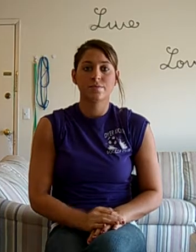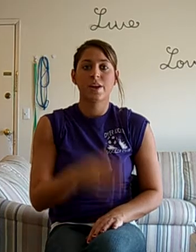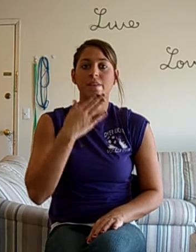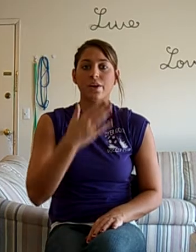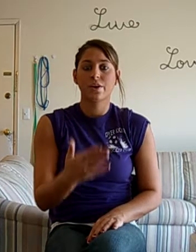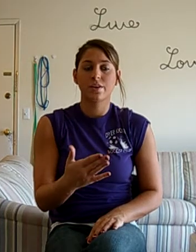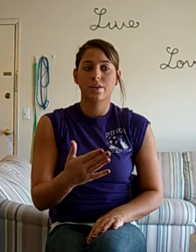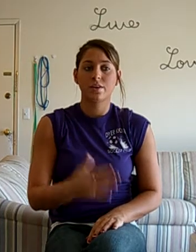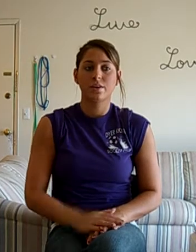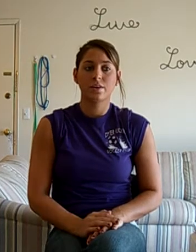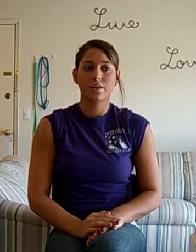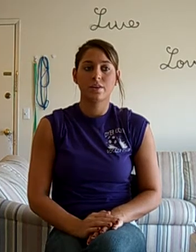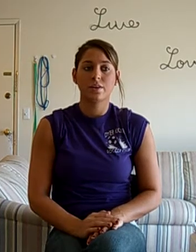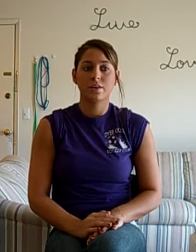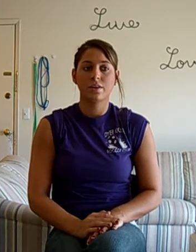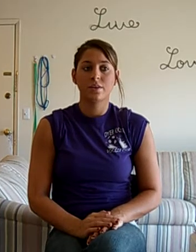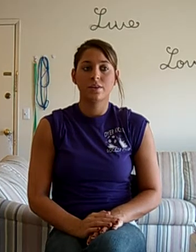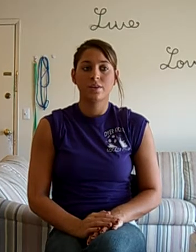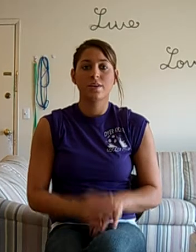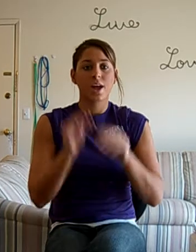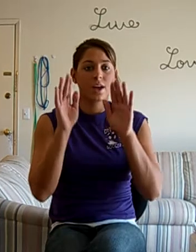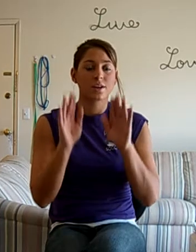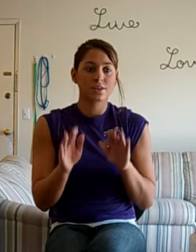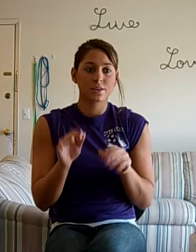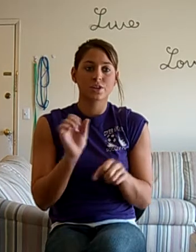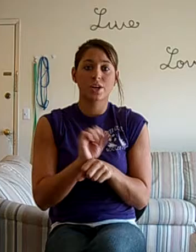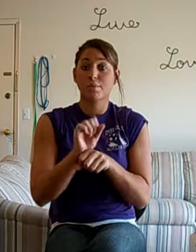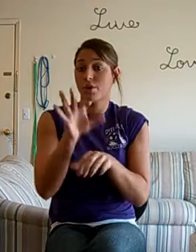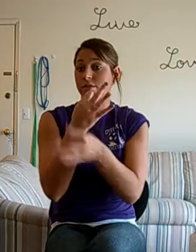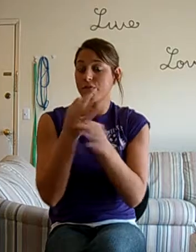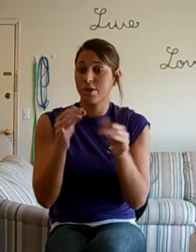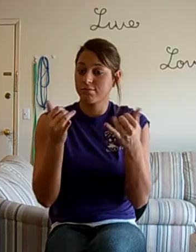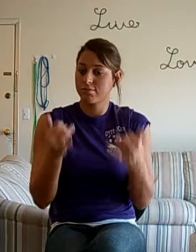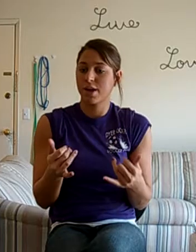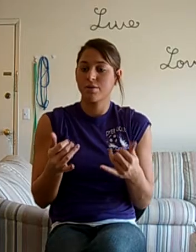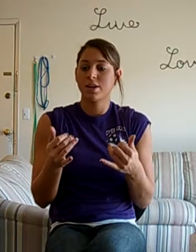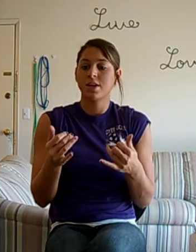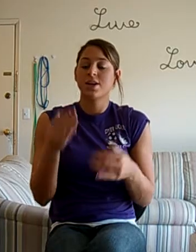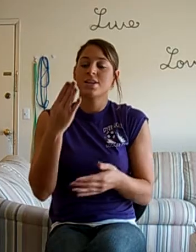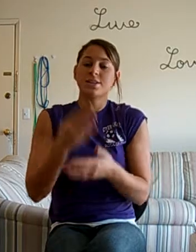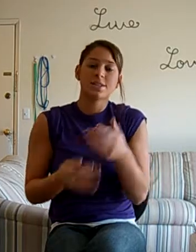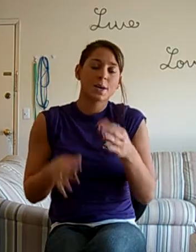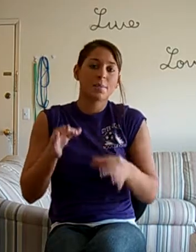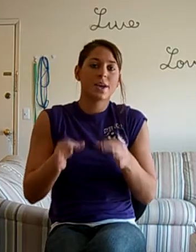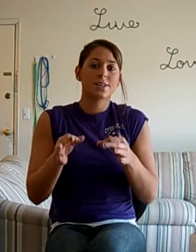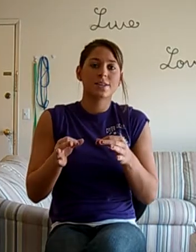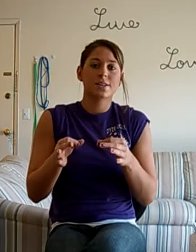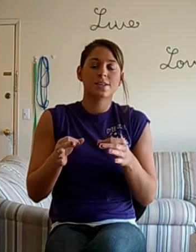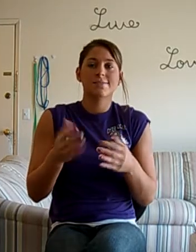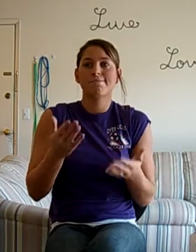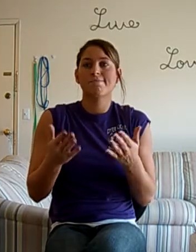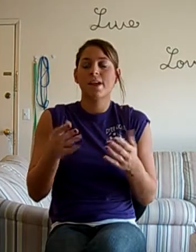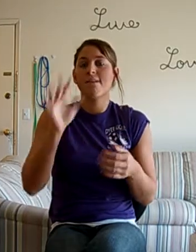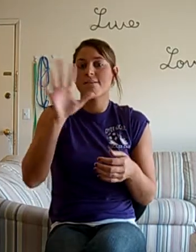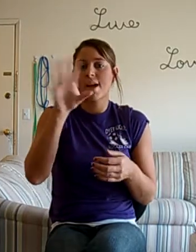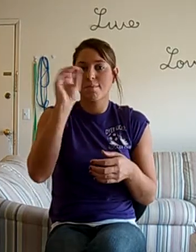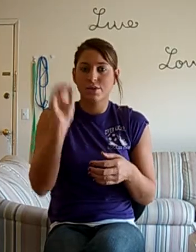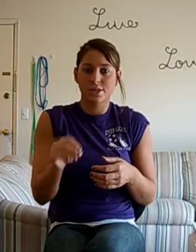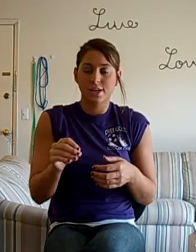Good. Excellent job. Okay, you're free. Now, in some circumstances, probably I would say about 5% of circumstances